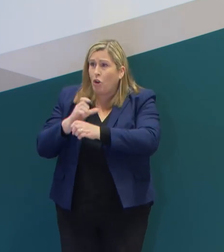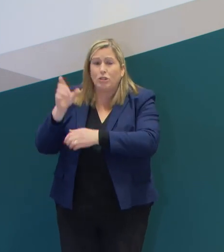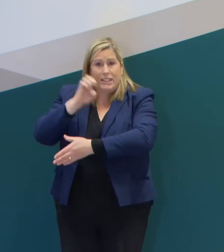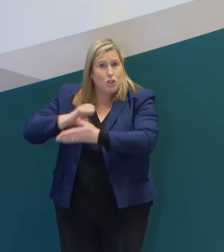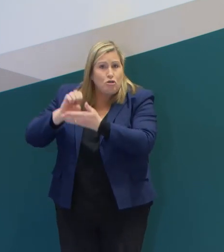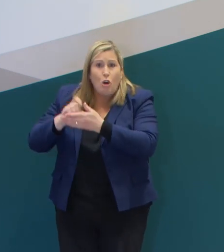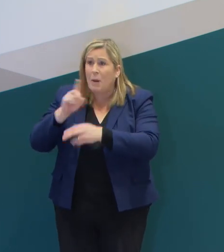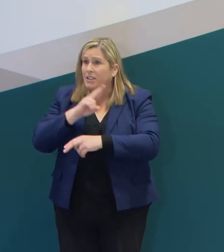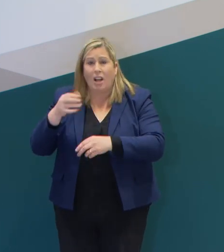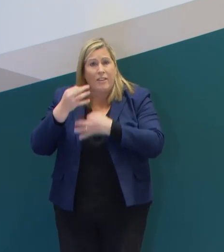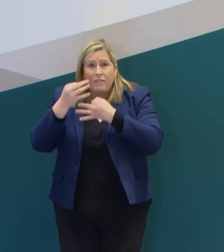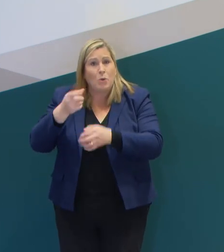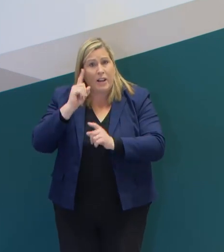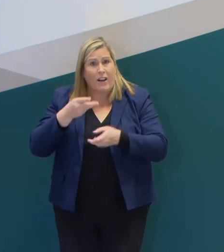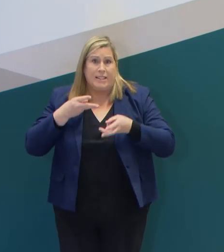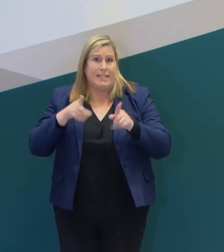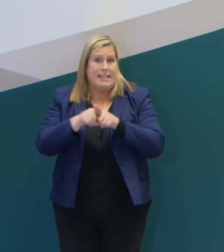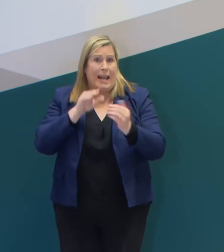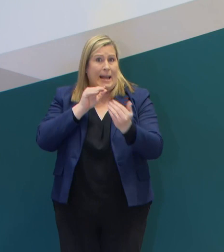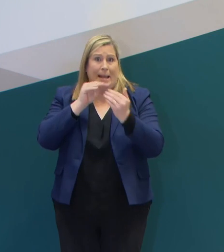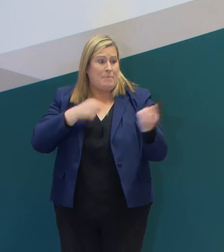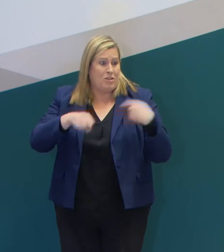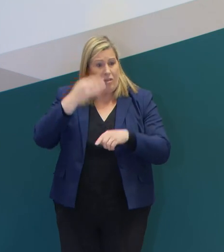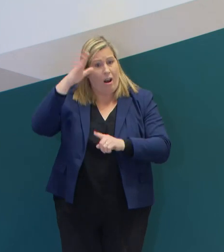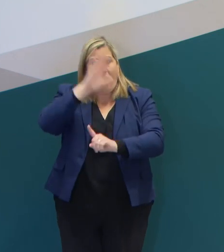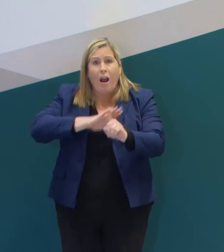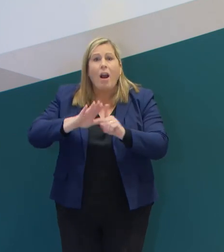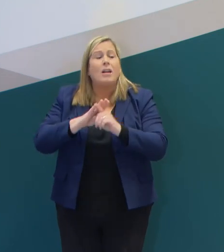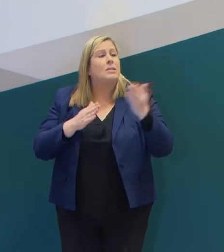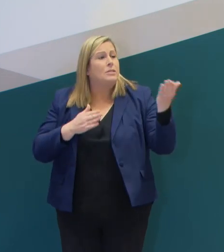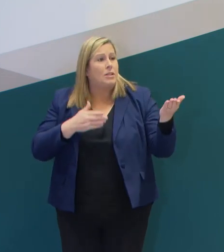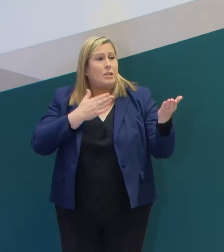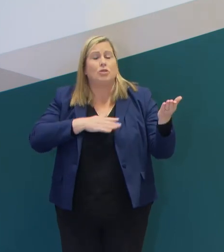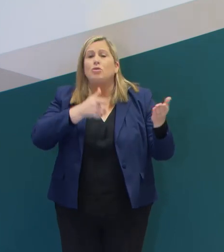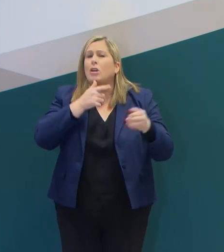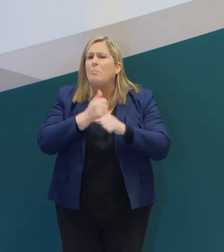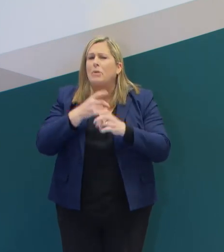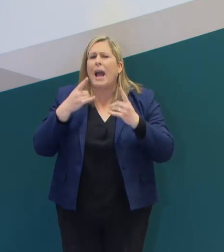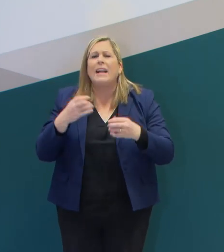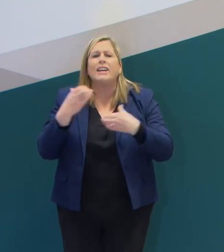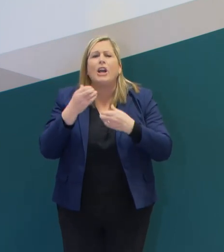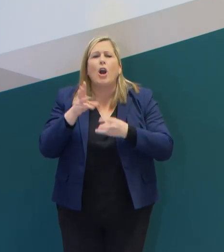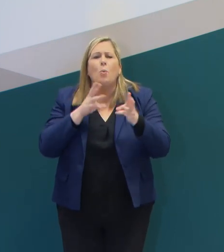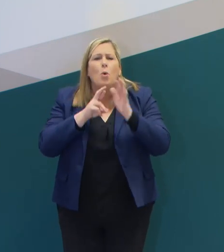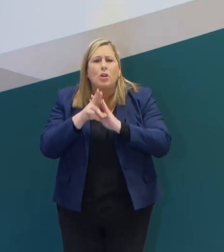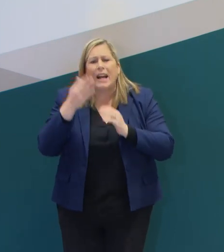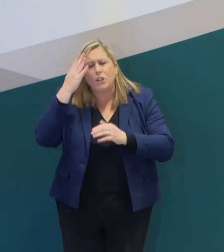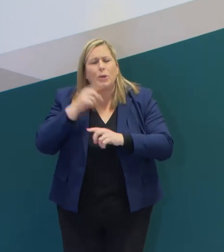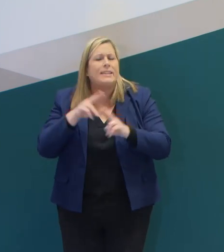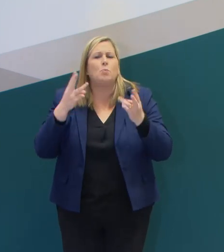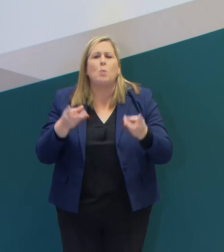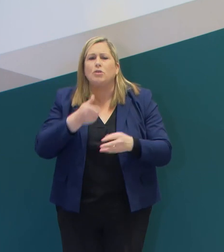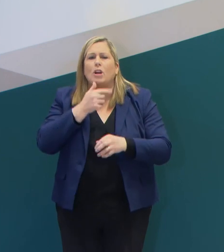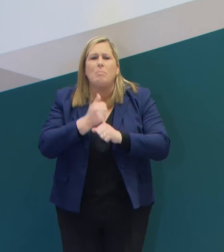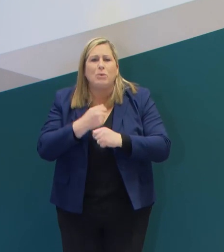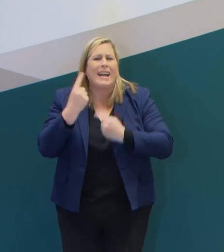advice in the way that we are. Just on healthcare workers, I know that you didn't want to comment on individual cases when it comes to the